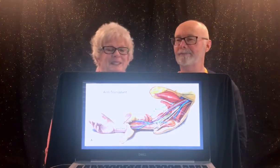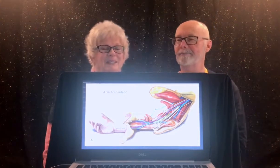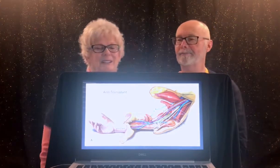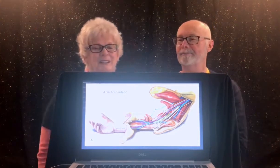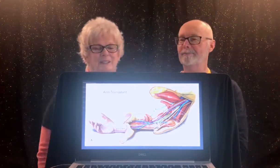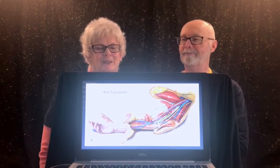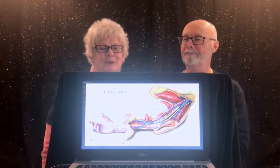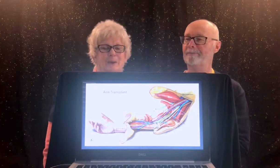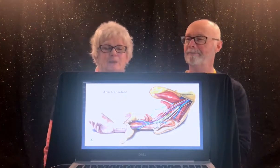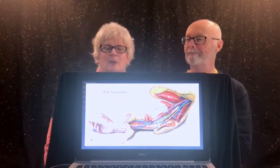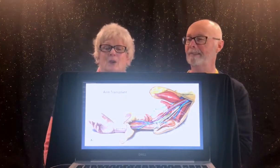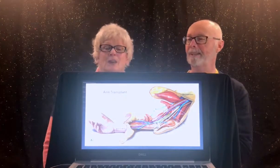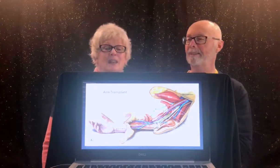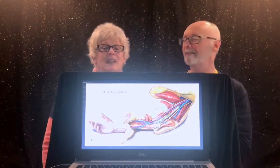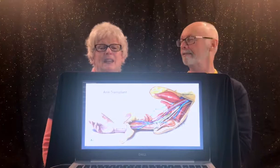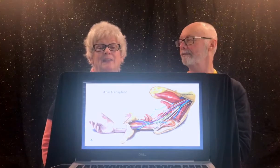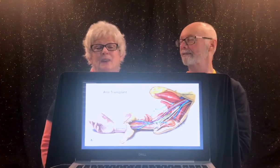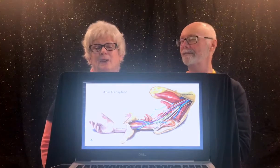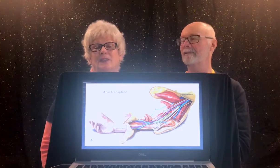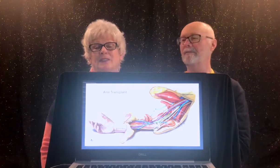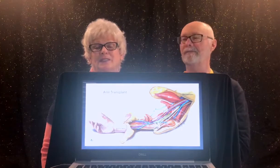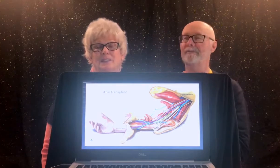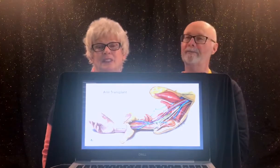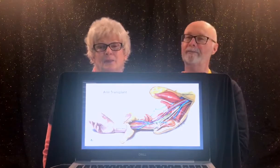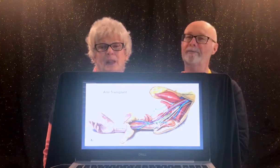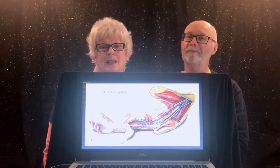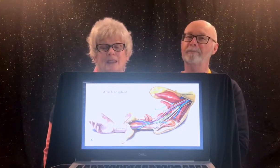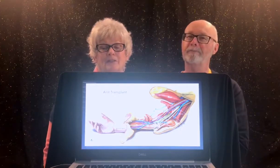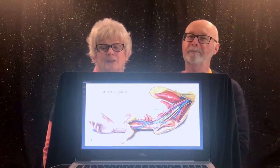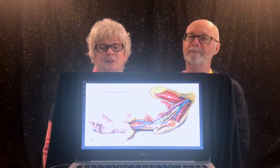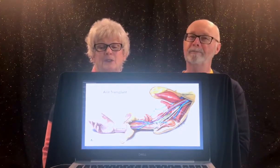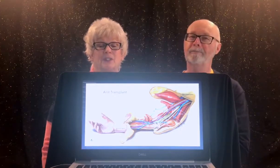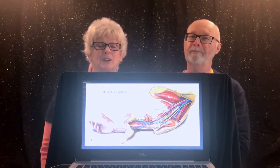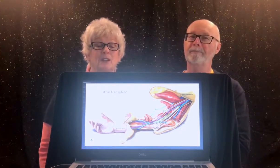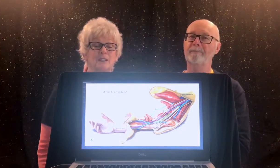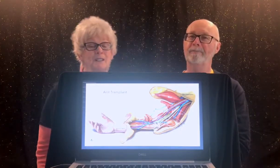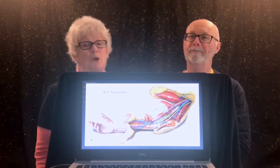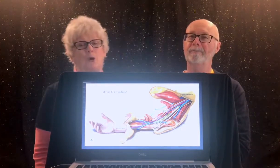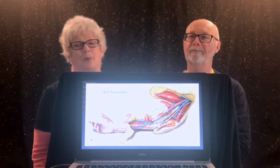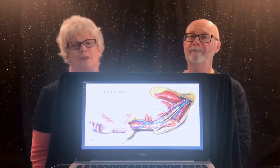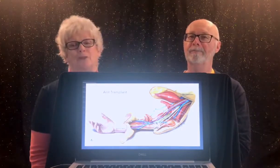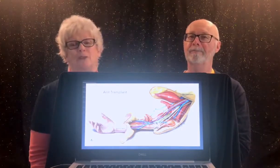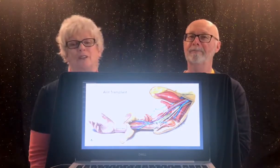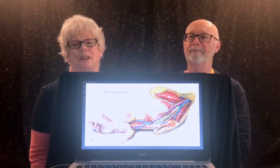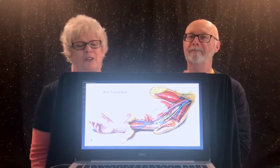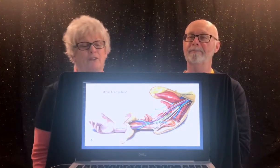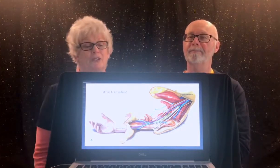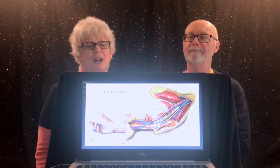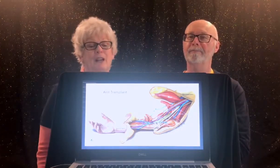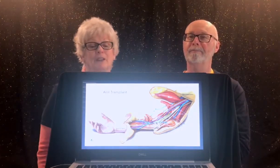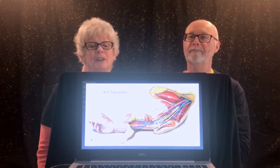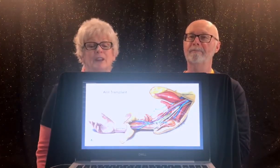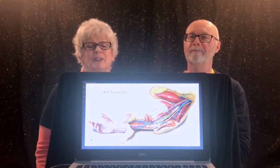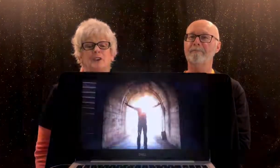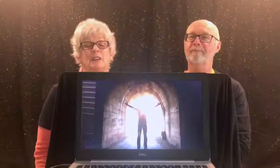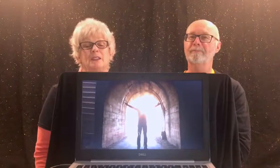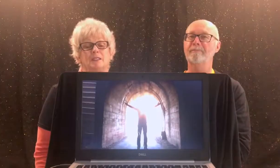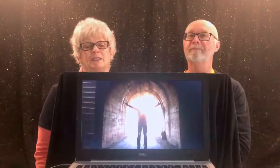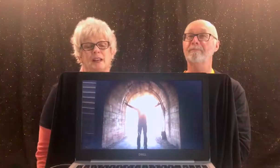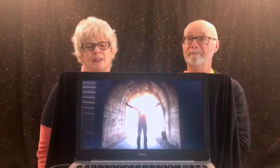touching story. Yes. Even though it doesn't seem like it at first, there is hope after the death of a child. There is a light at